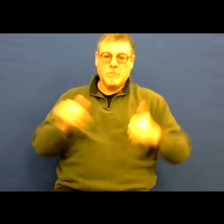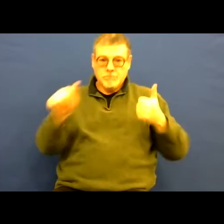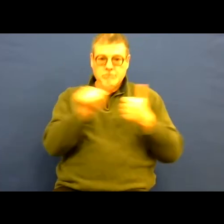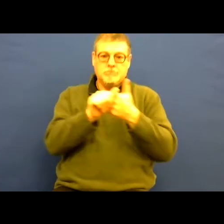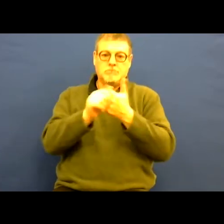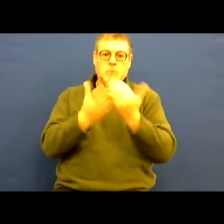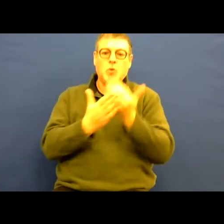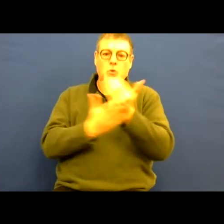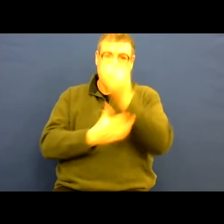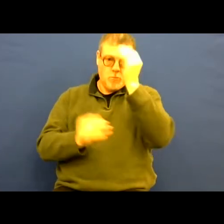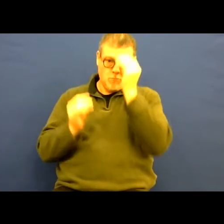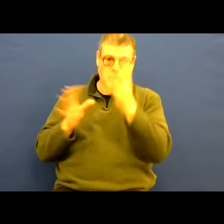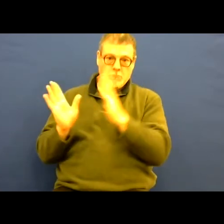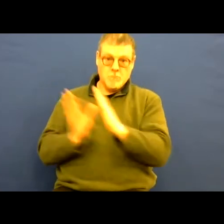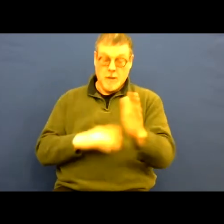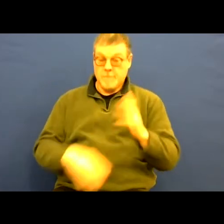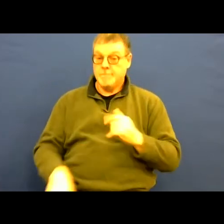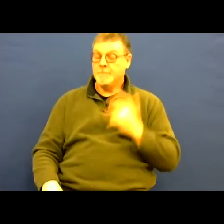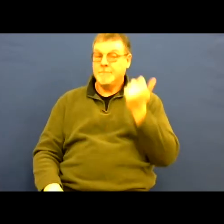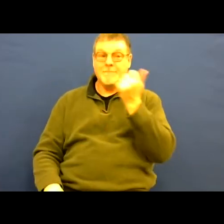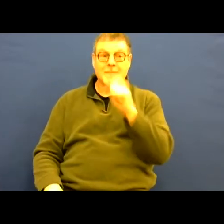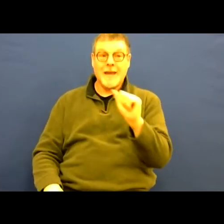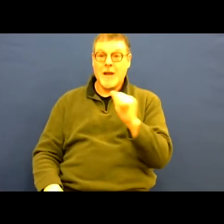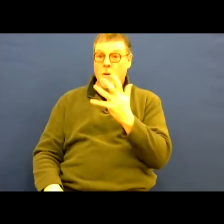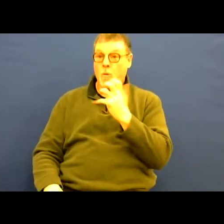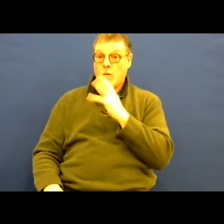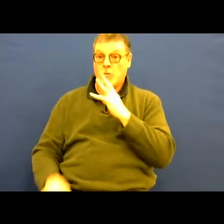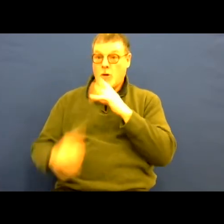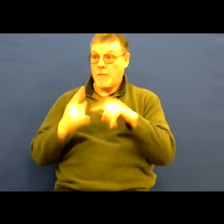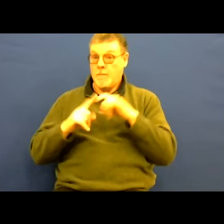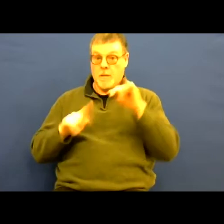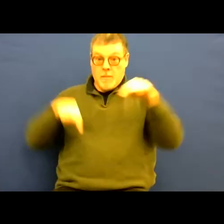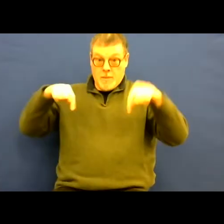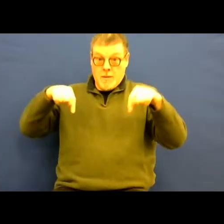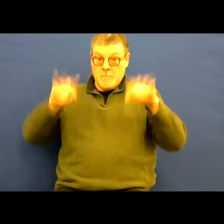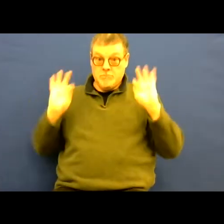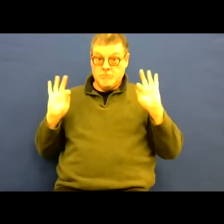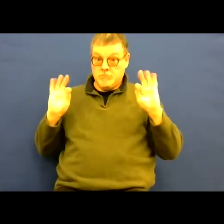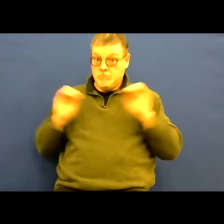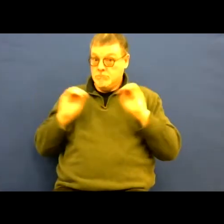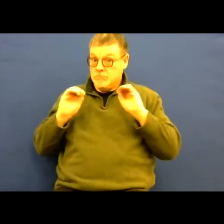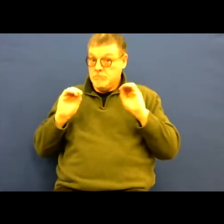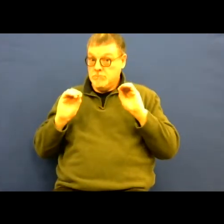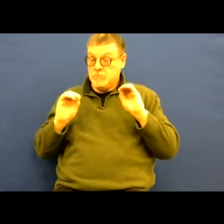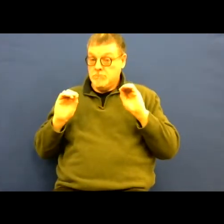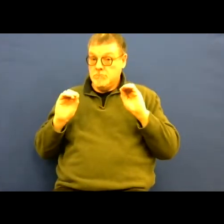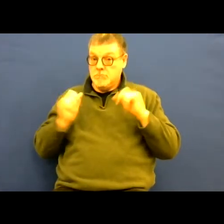they do come back. Anybody wish to speak on this application?